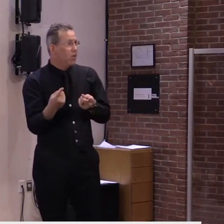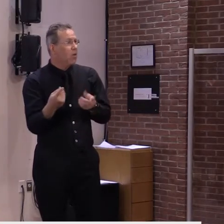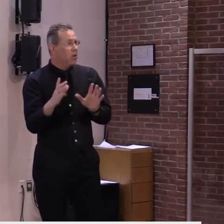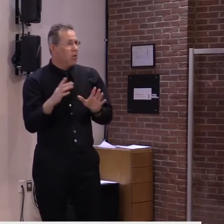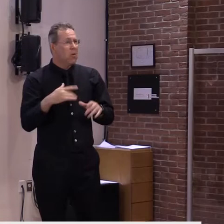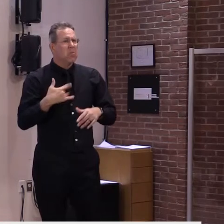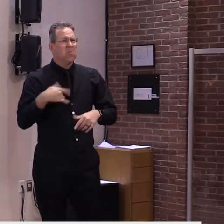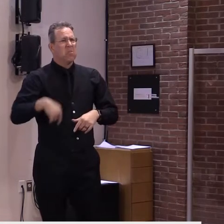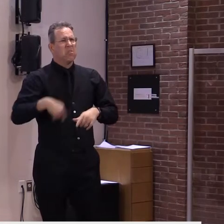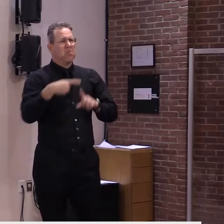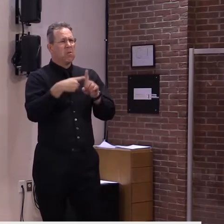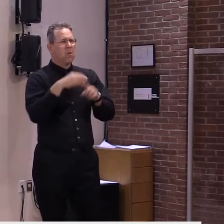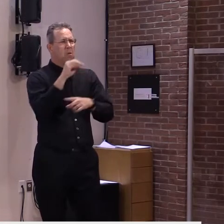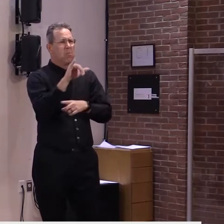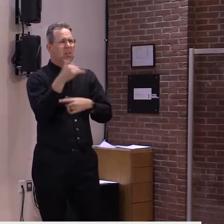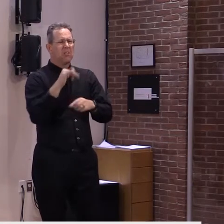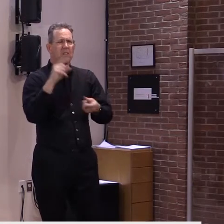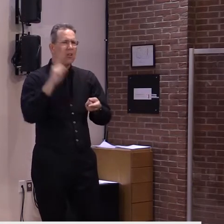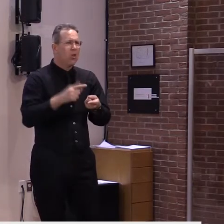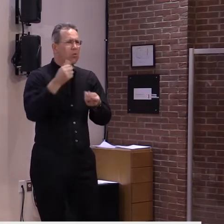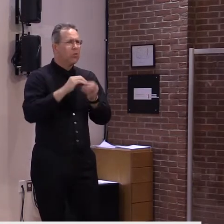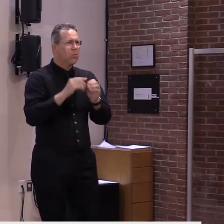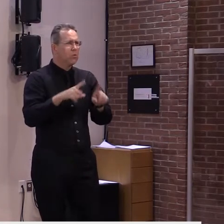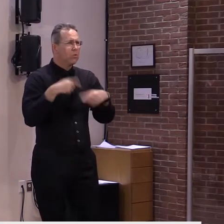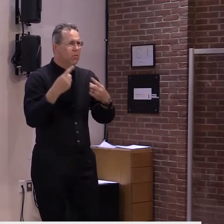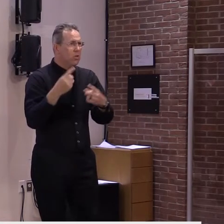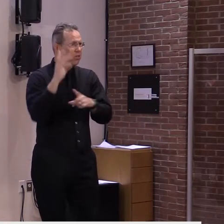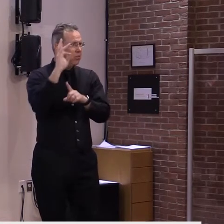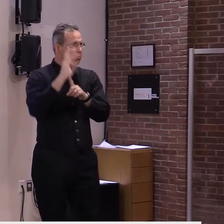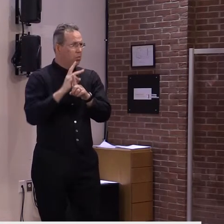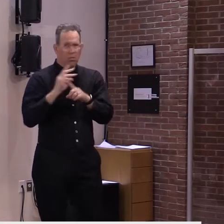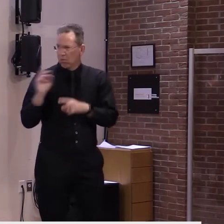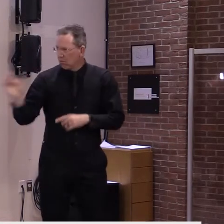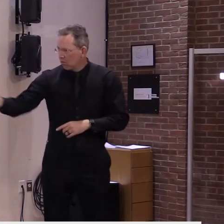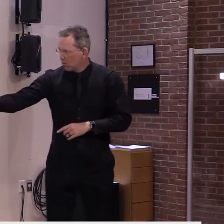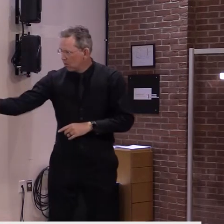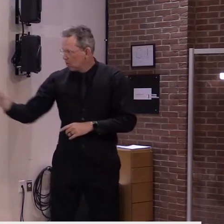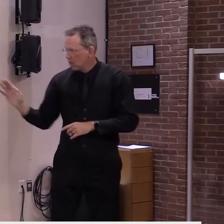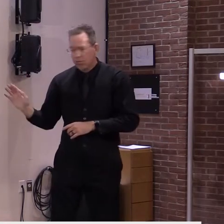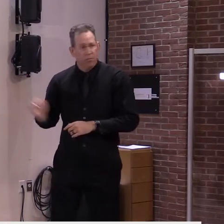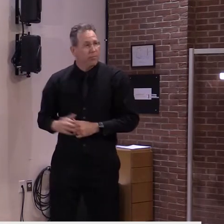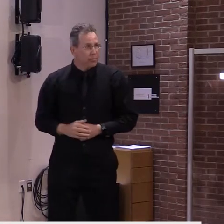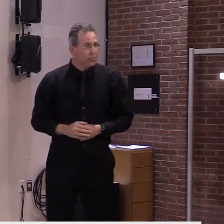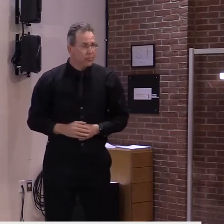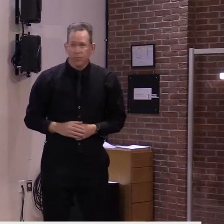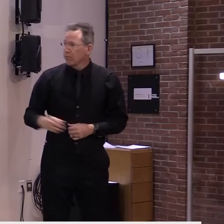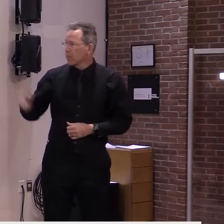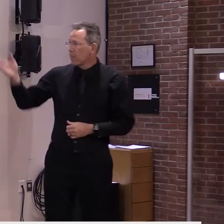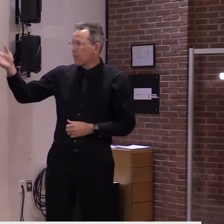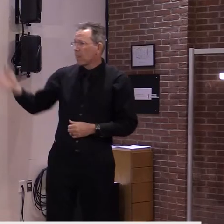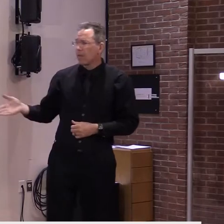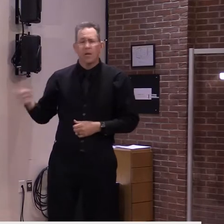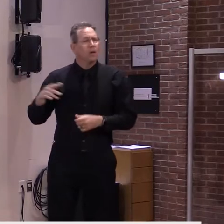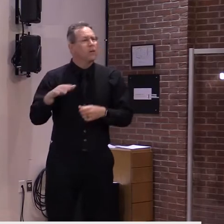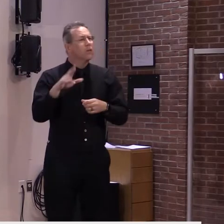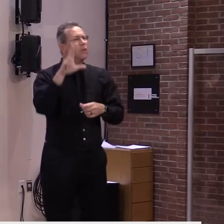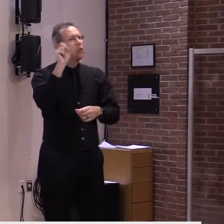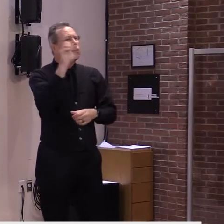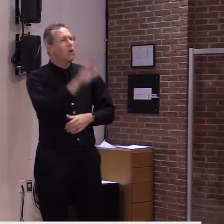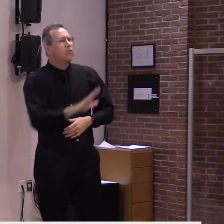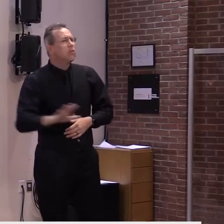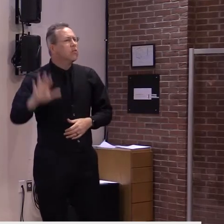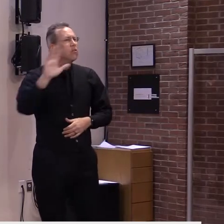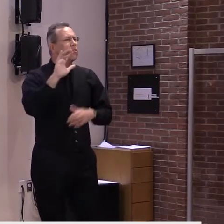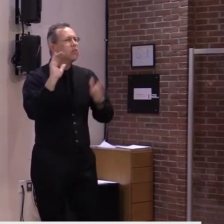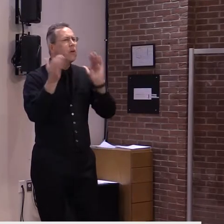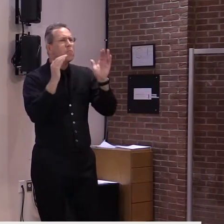COVID-19 fatalities in the last 6 months. The willingness of Vermonters to step up and get vaccinated is why we're seeing